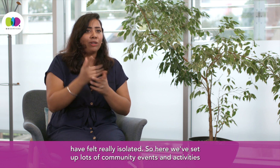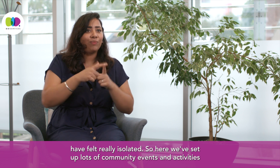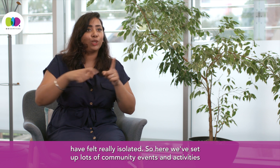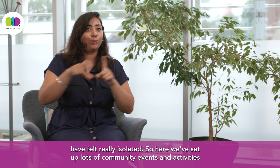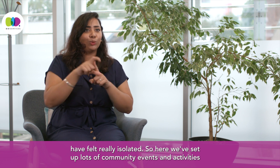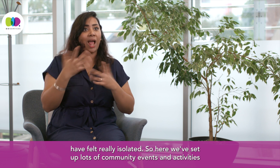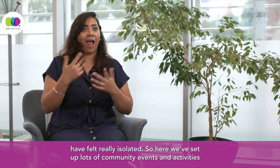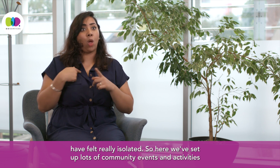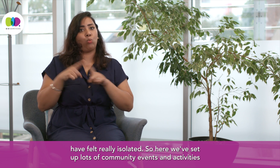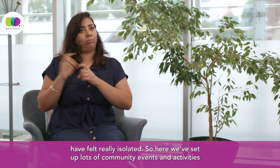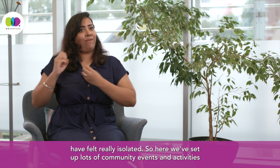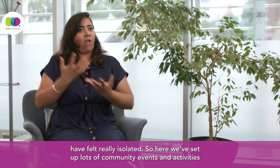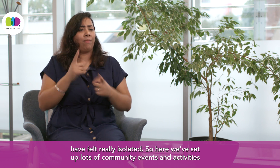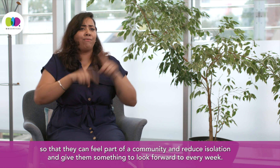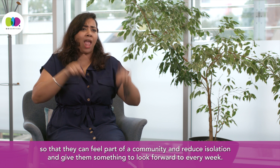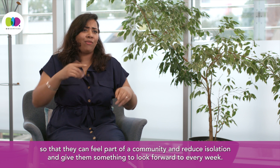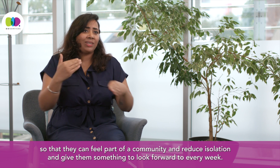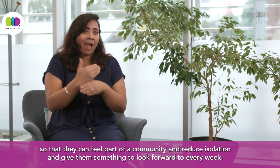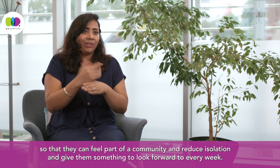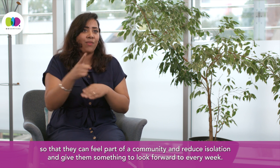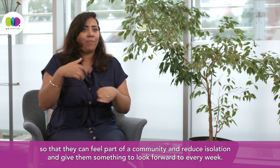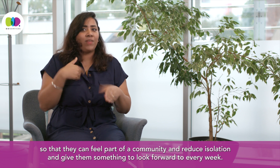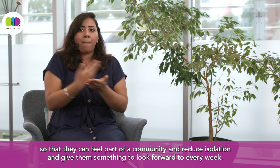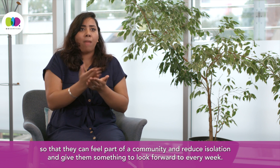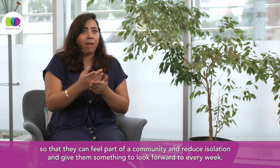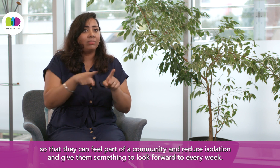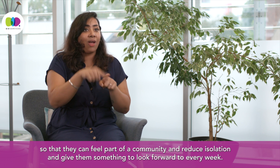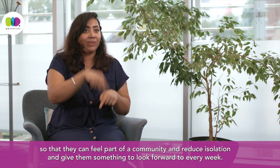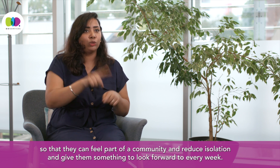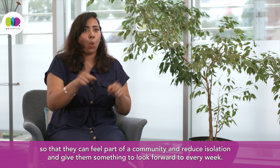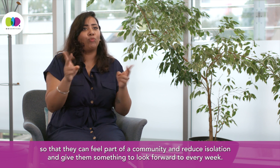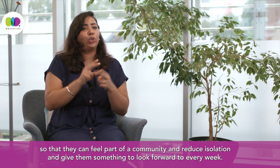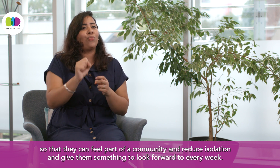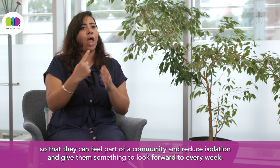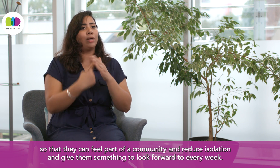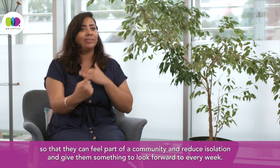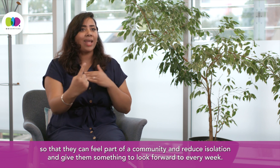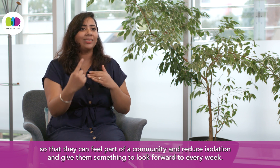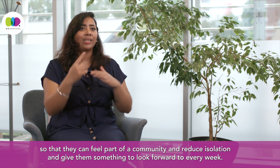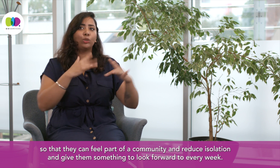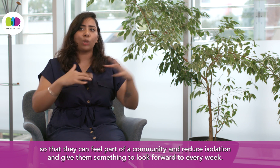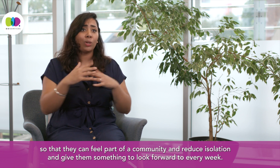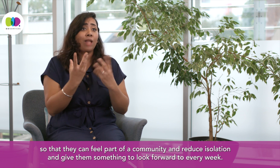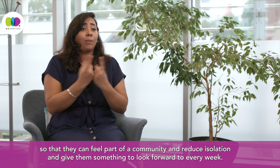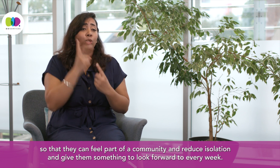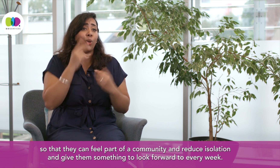and activities so that they can feel part of a community and reduce isolation and give them something to look forward to every week.